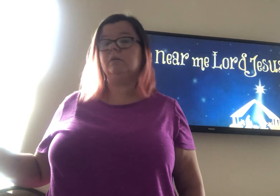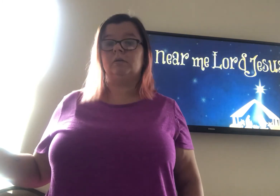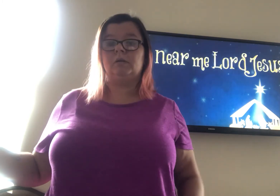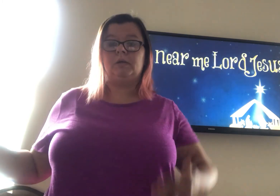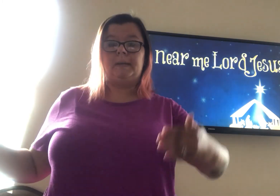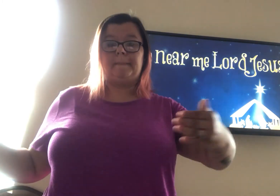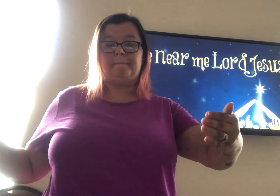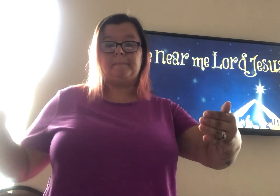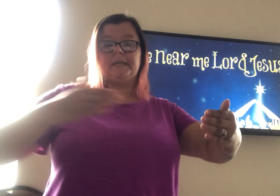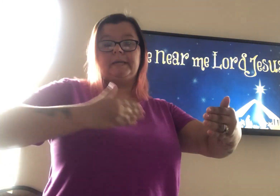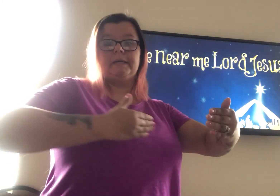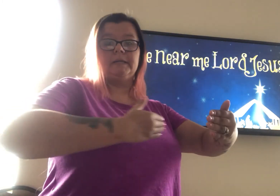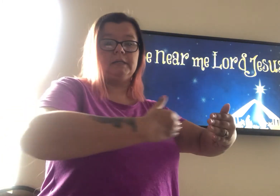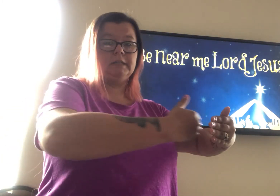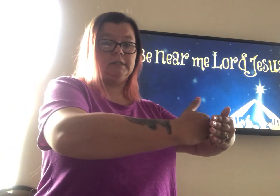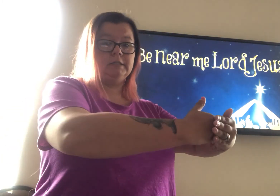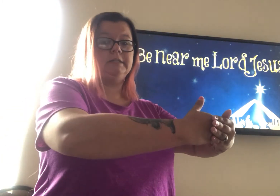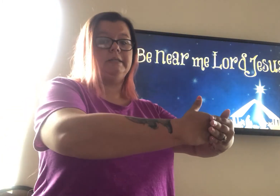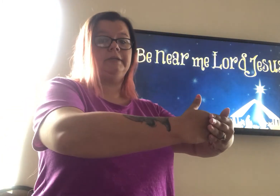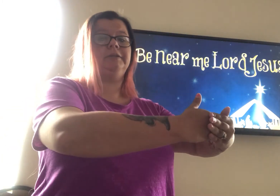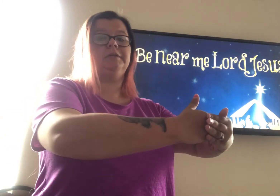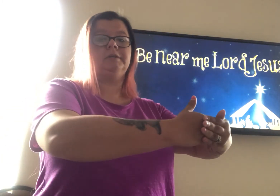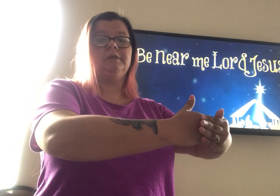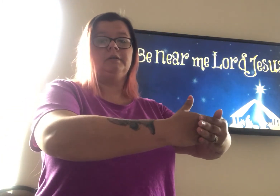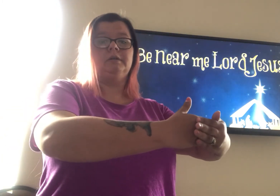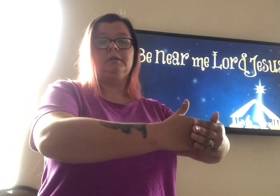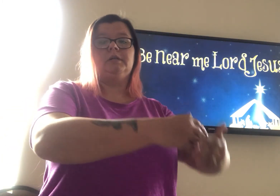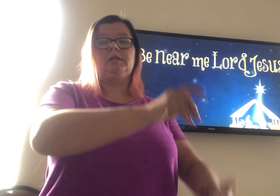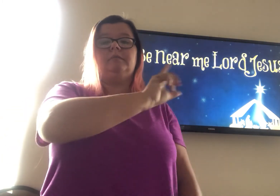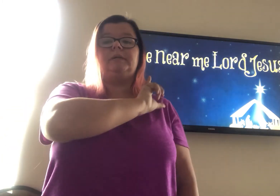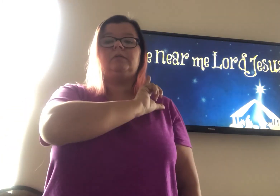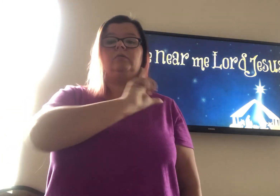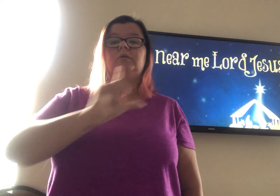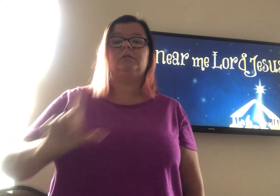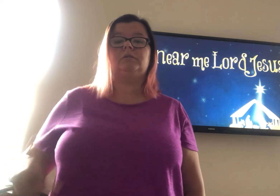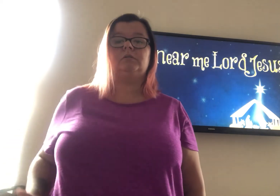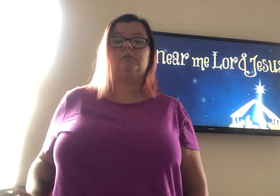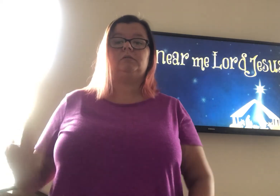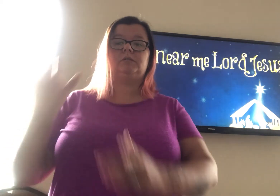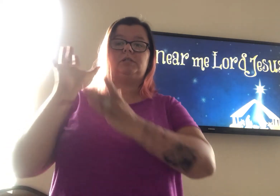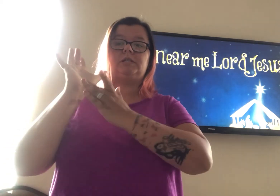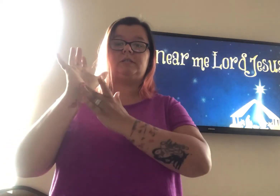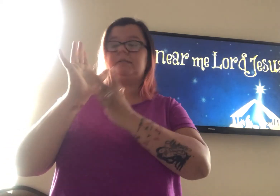Be near me Lord Jesus.